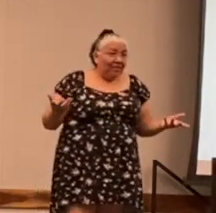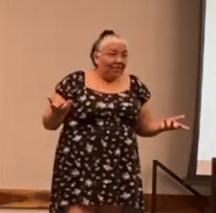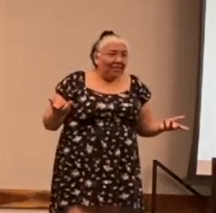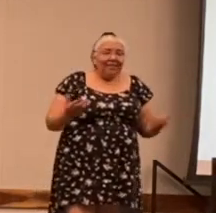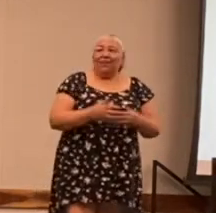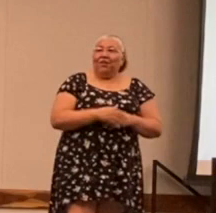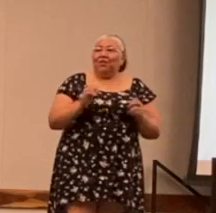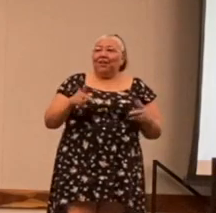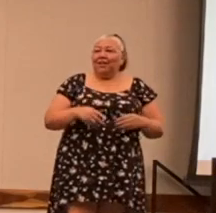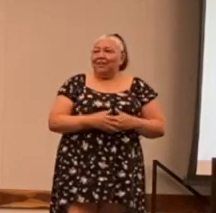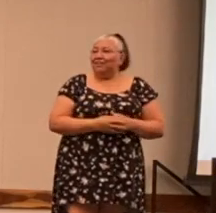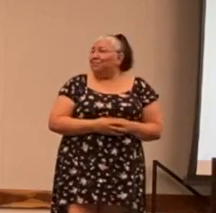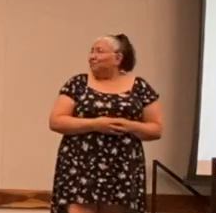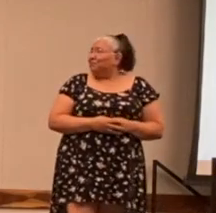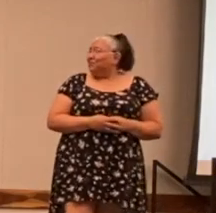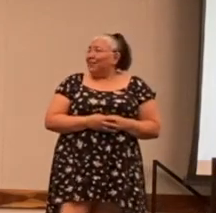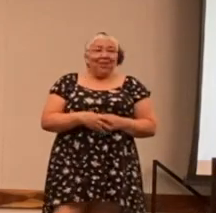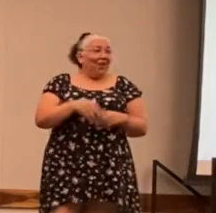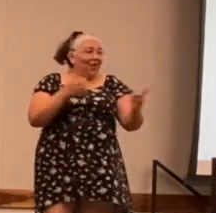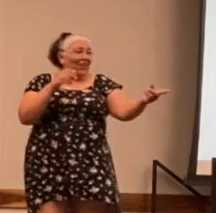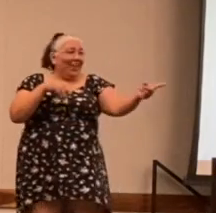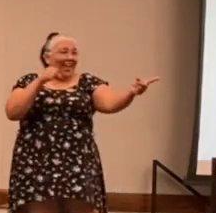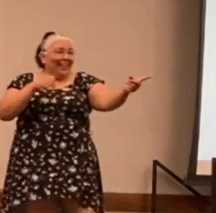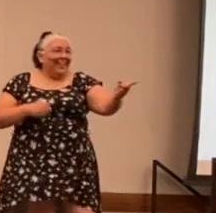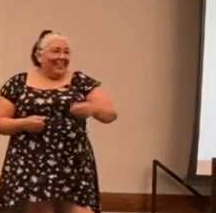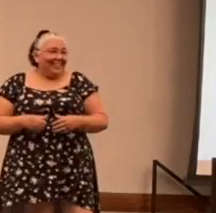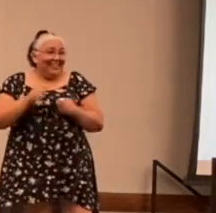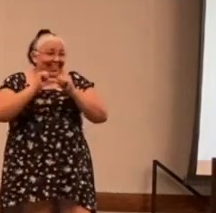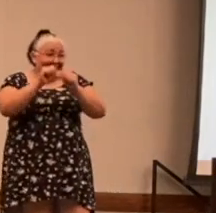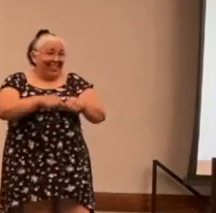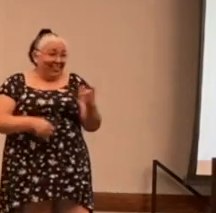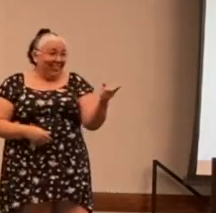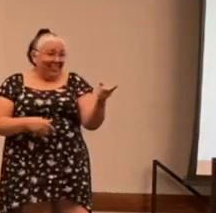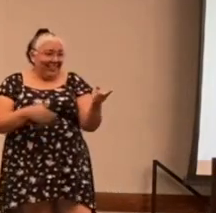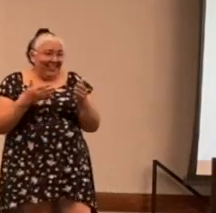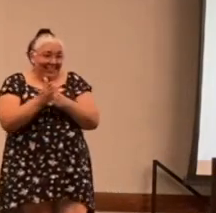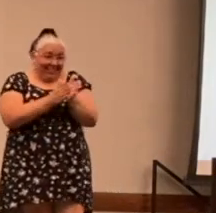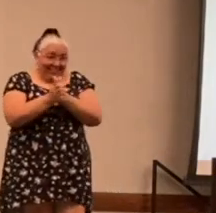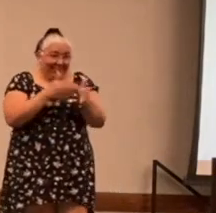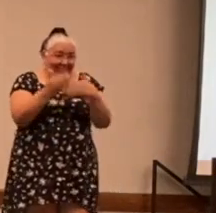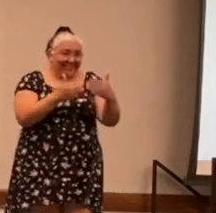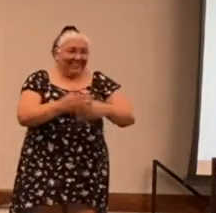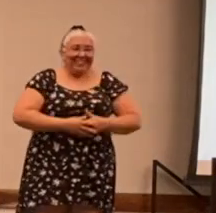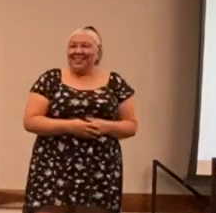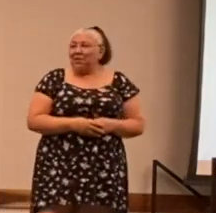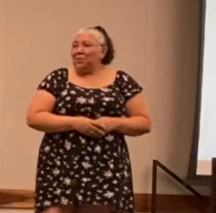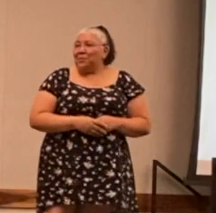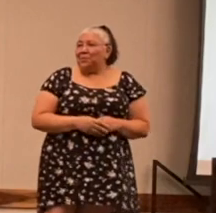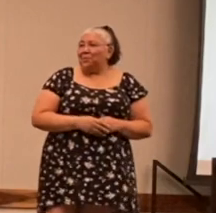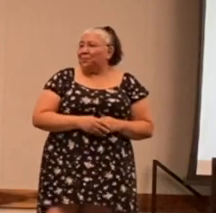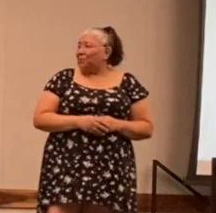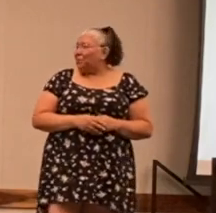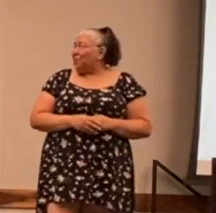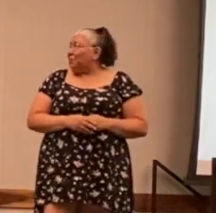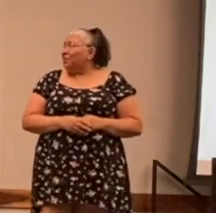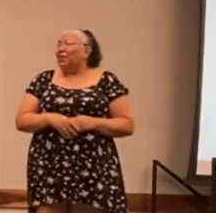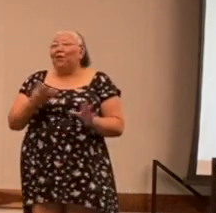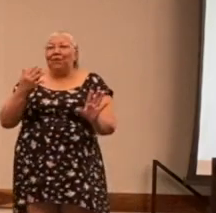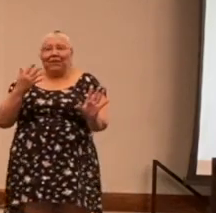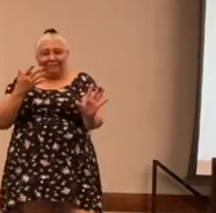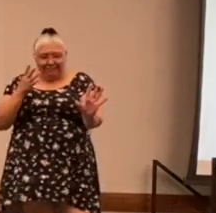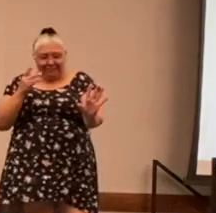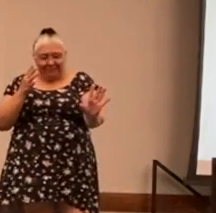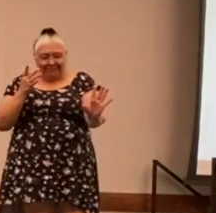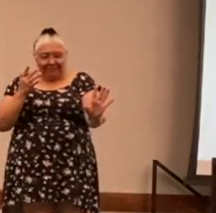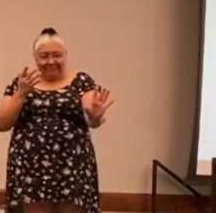Okay, good, good. How about this? It continues on. Let's go. Let's rock it, okay? Yeah.